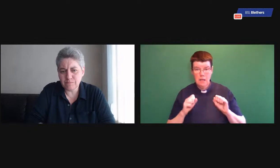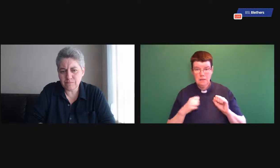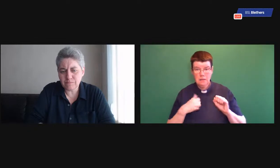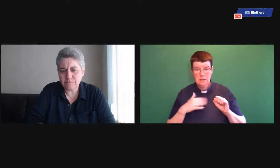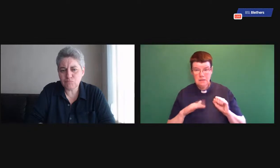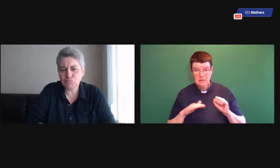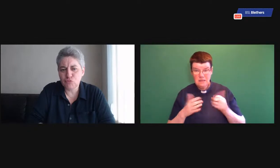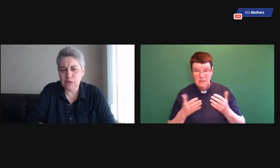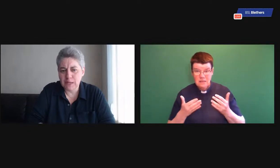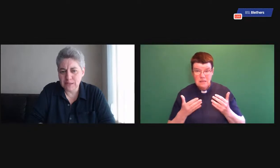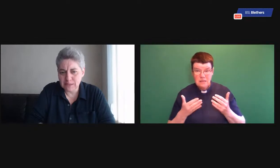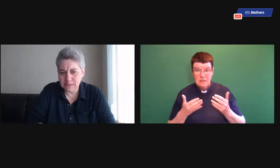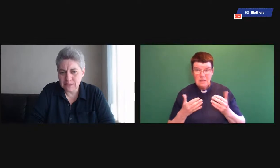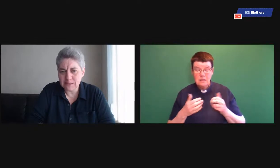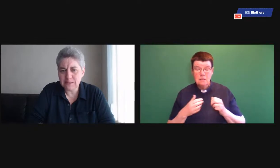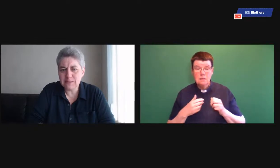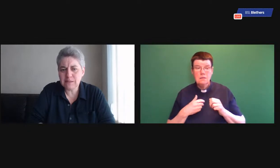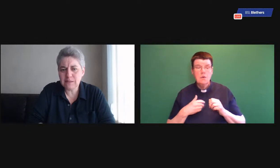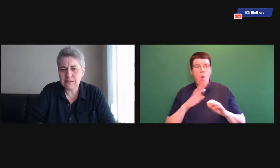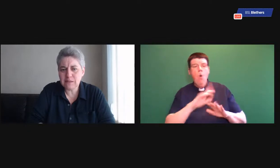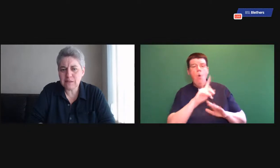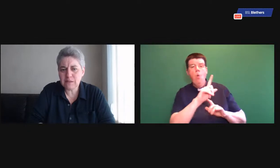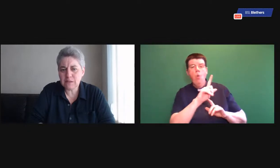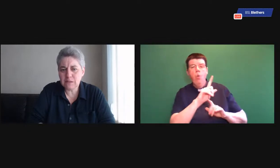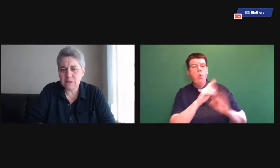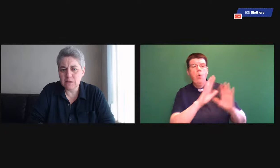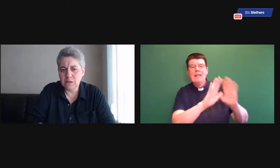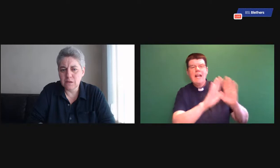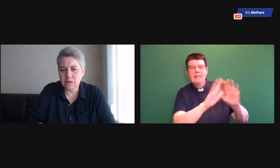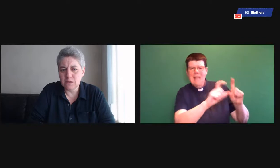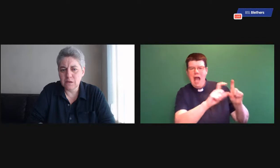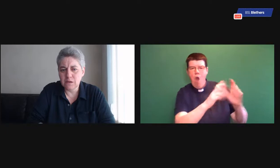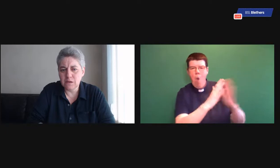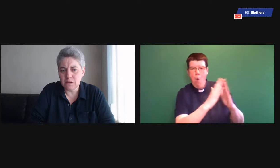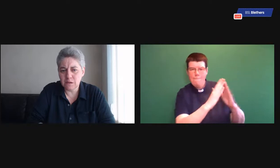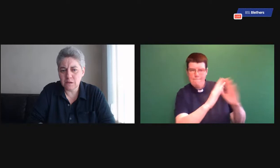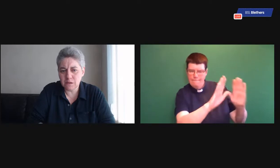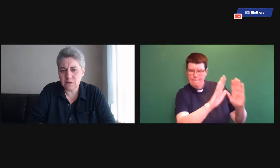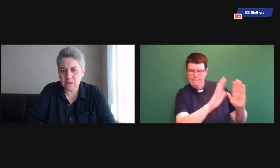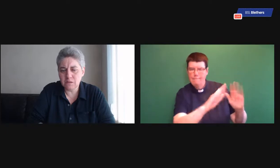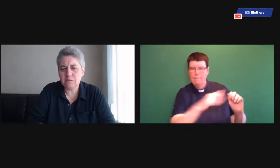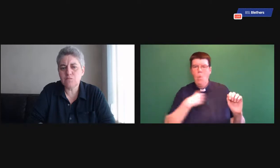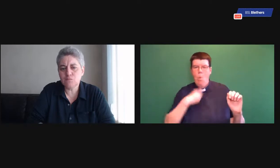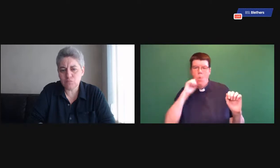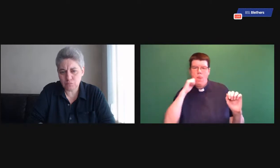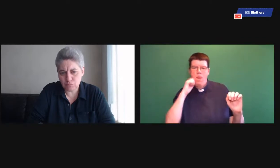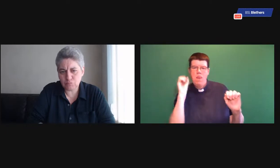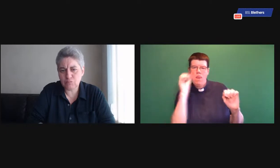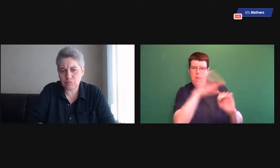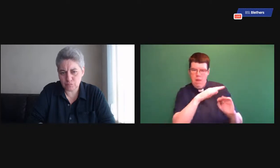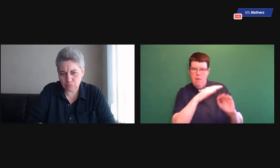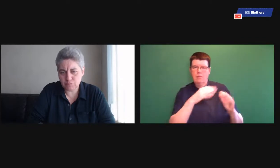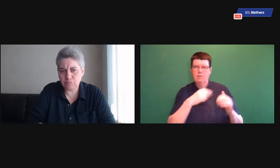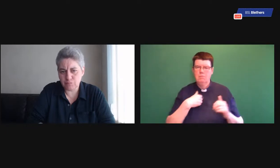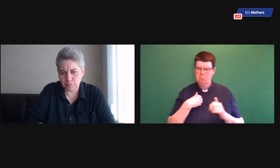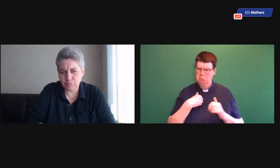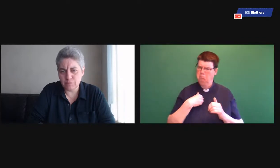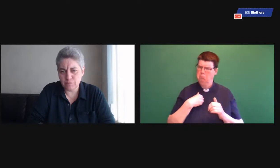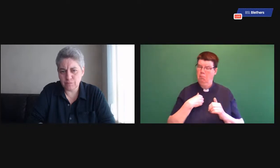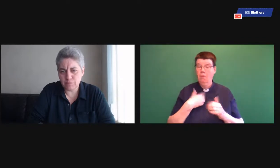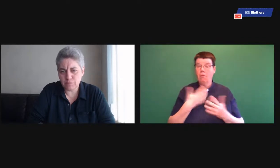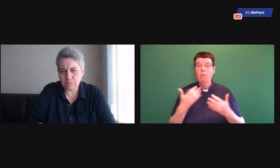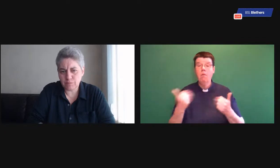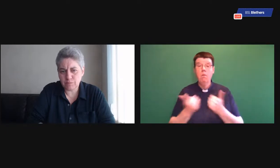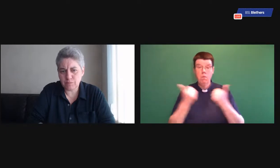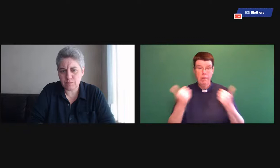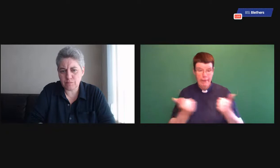And then the class was just about to start, and I reminded them again, just you stay at home, we'll sort